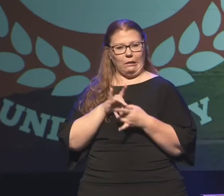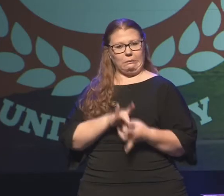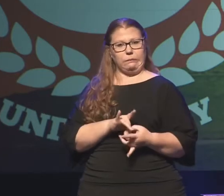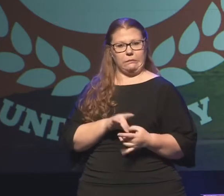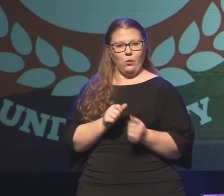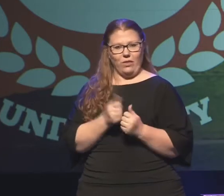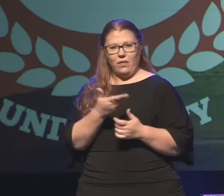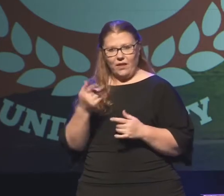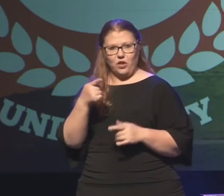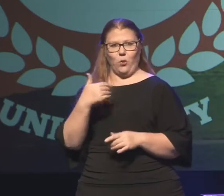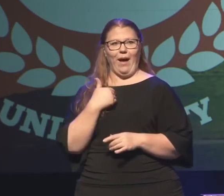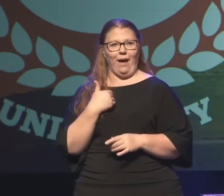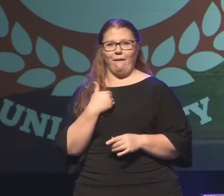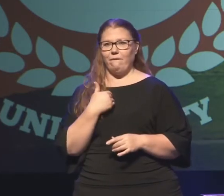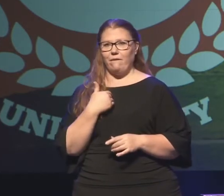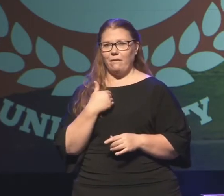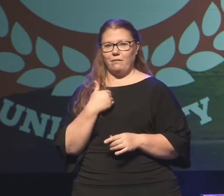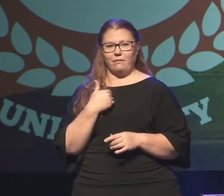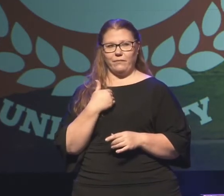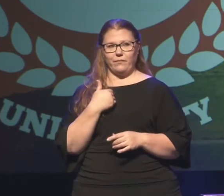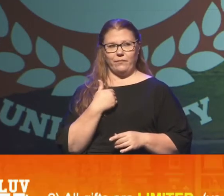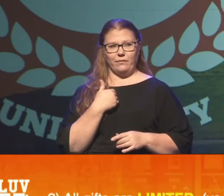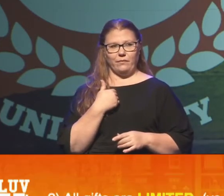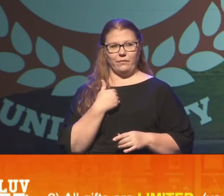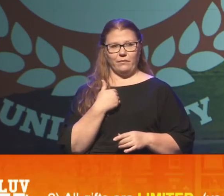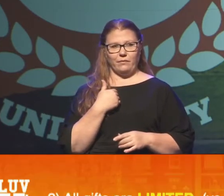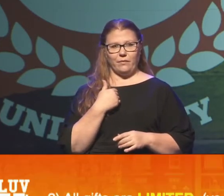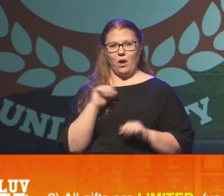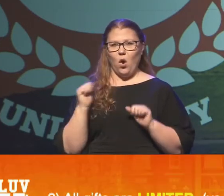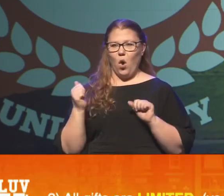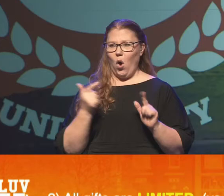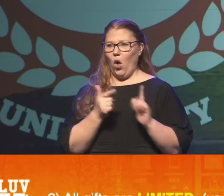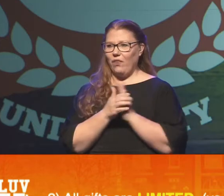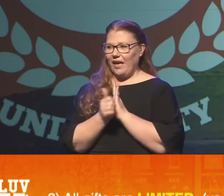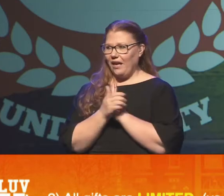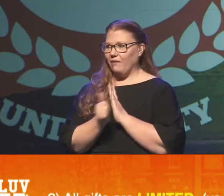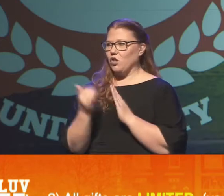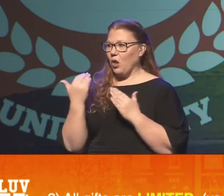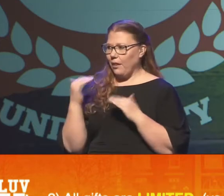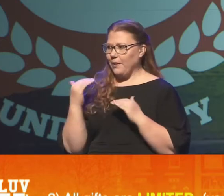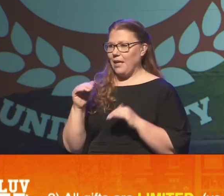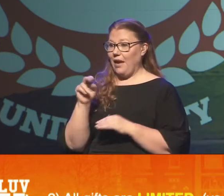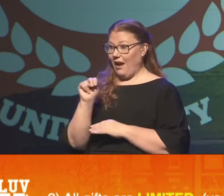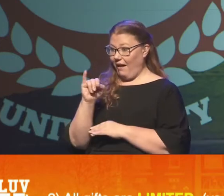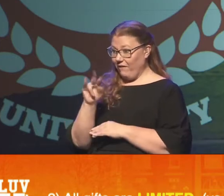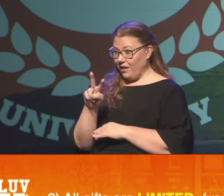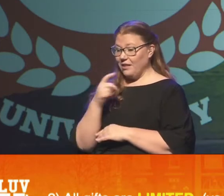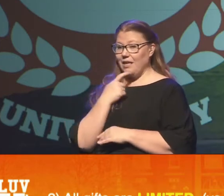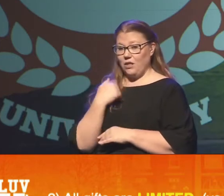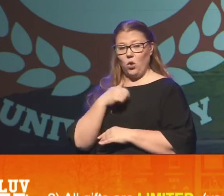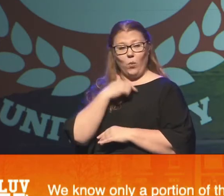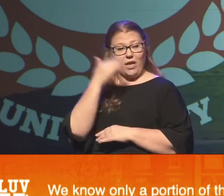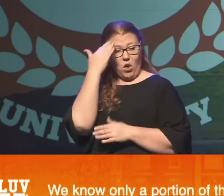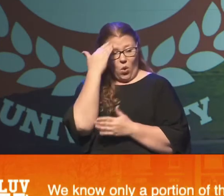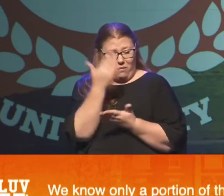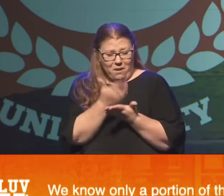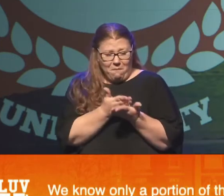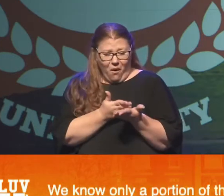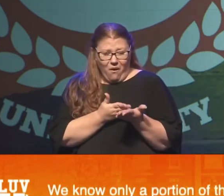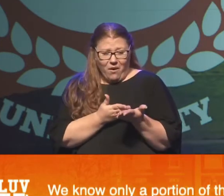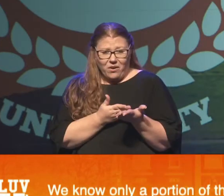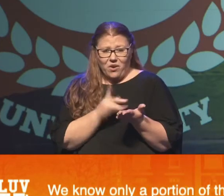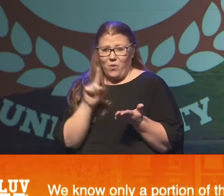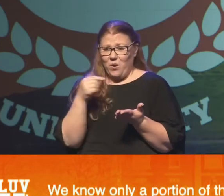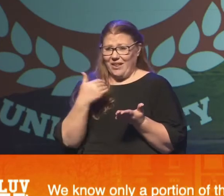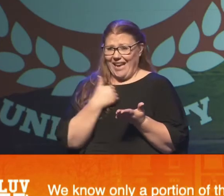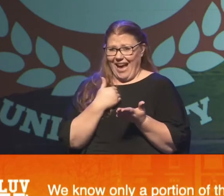reason. All gifts are limited. In the NIV says, we know, but in part. We only